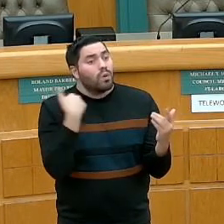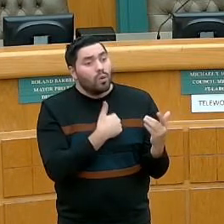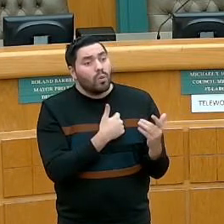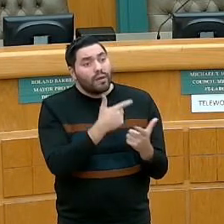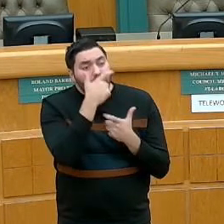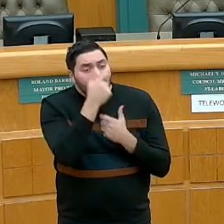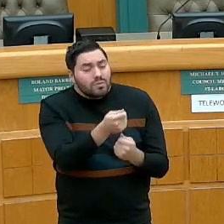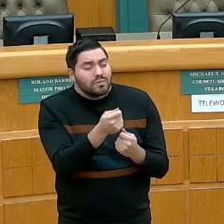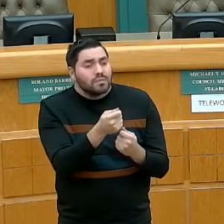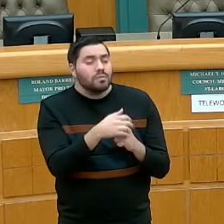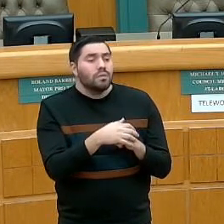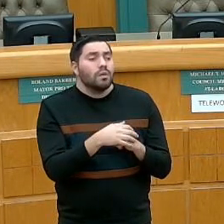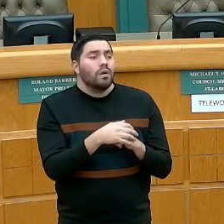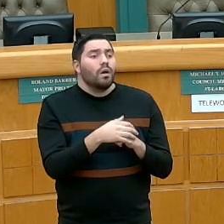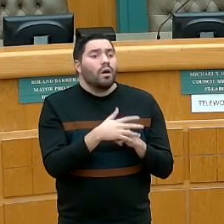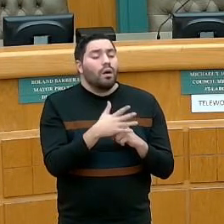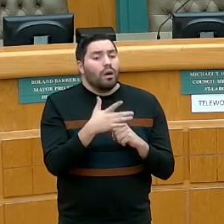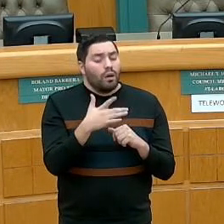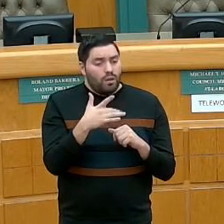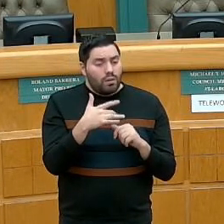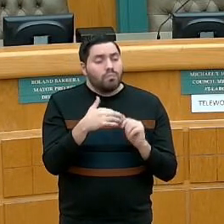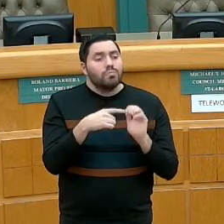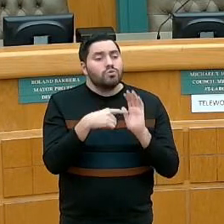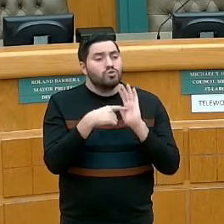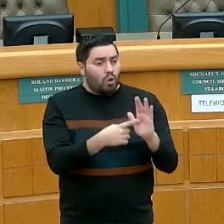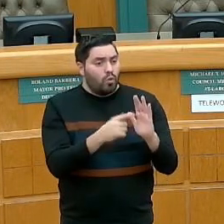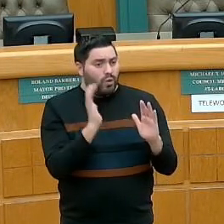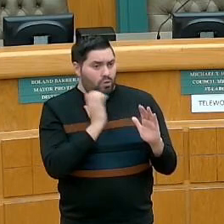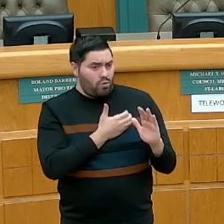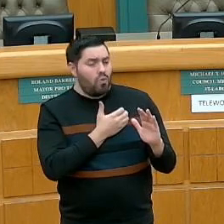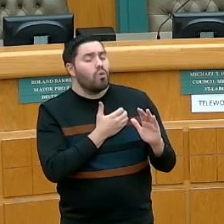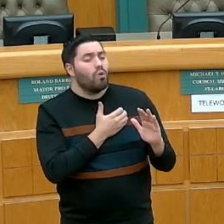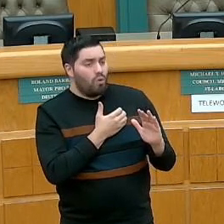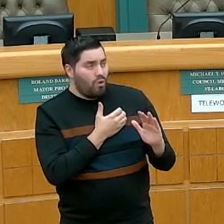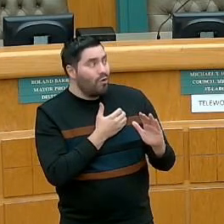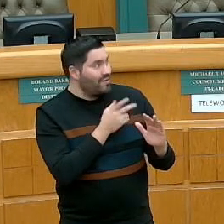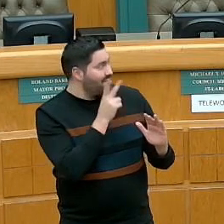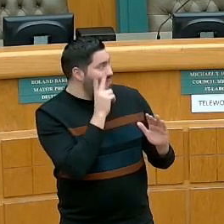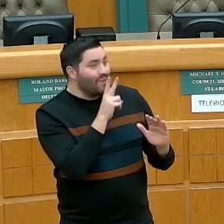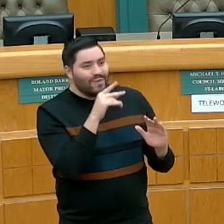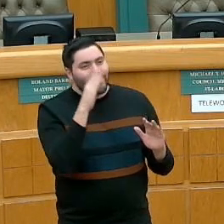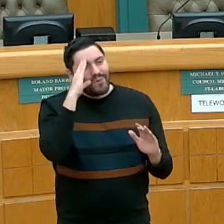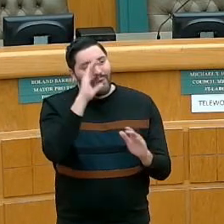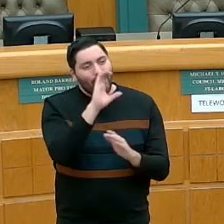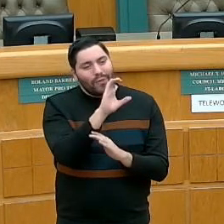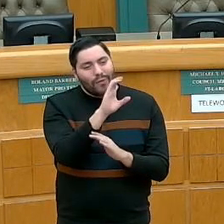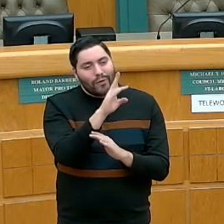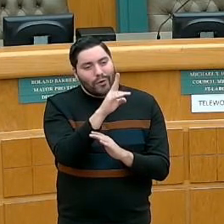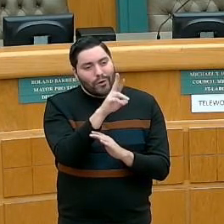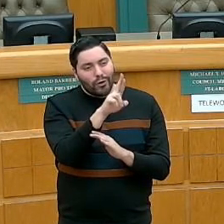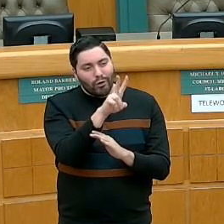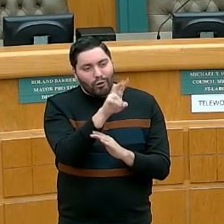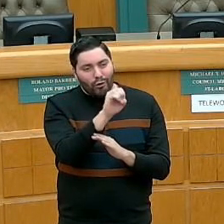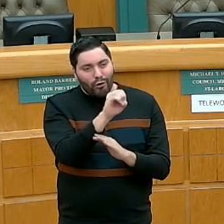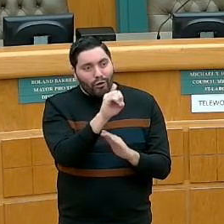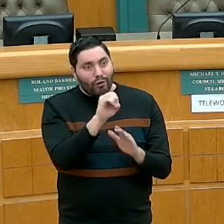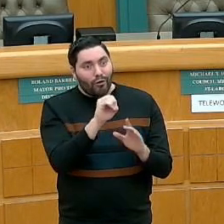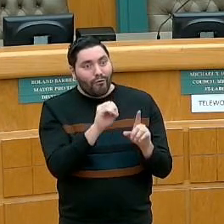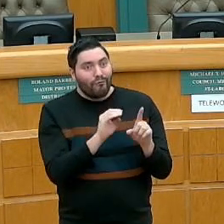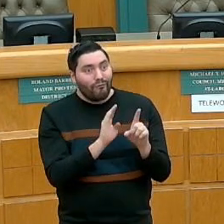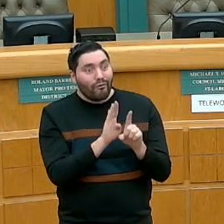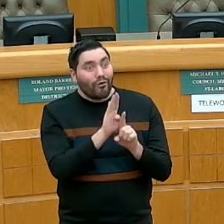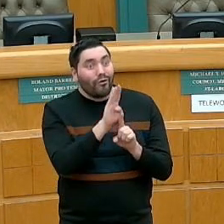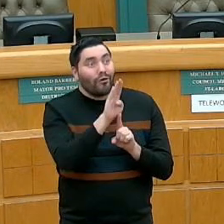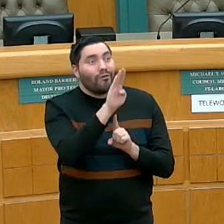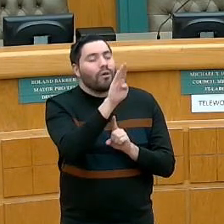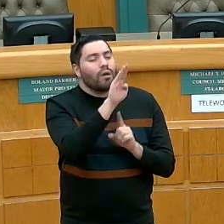in modeling our case projection here, the curve. Everybody kind of knows what the curve is. And the